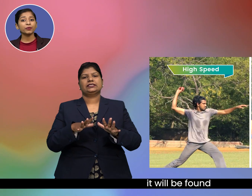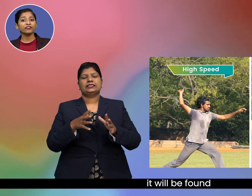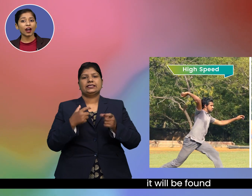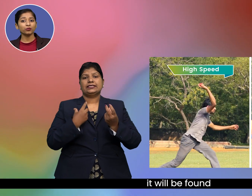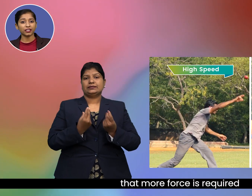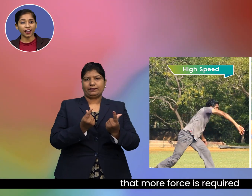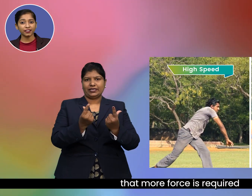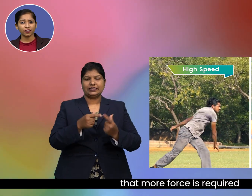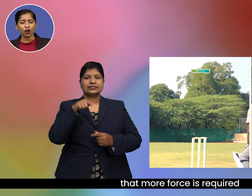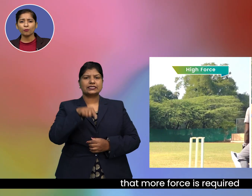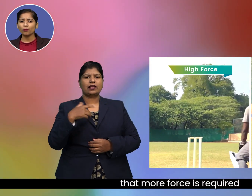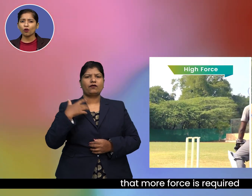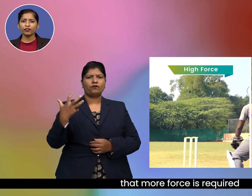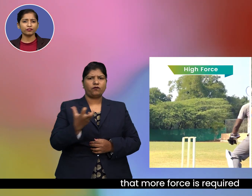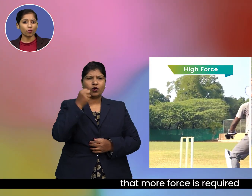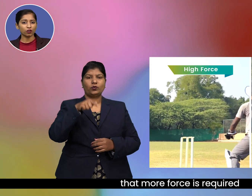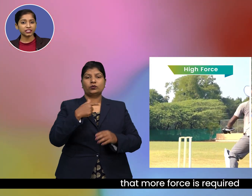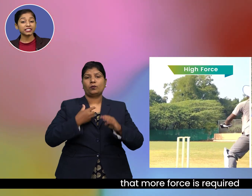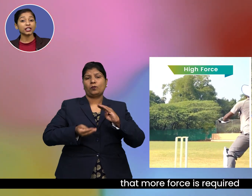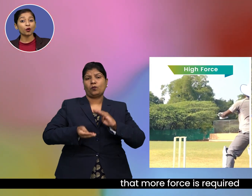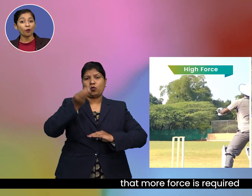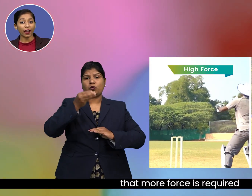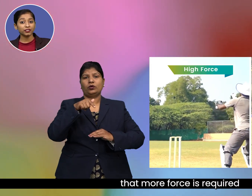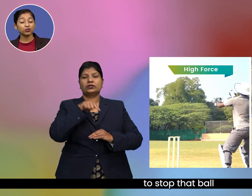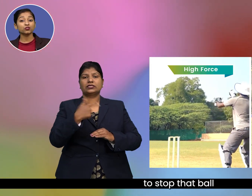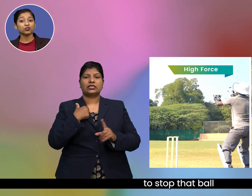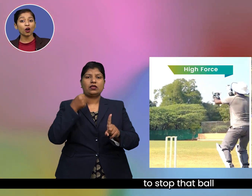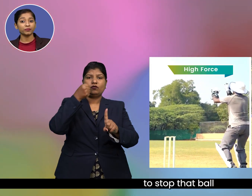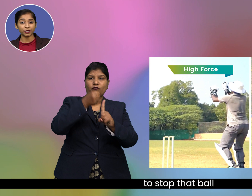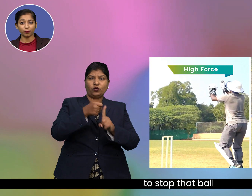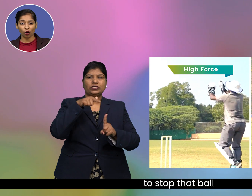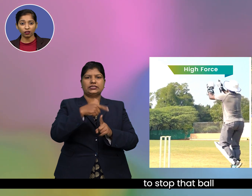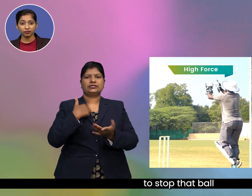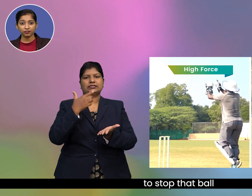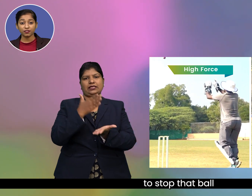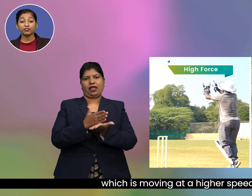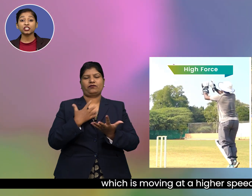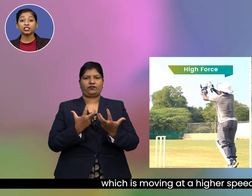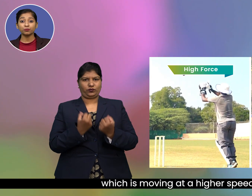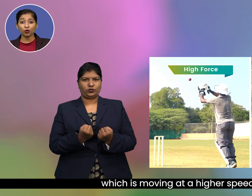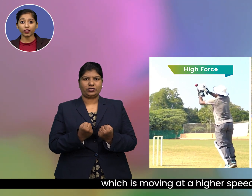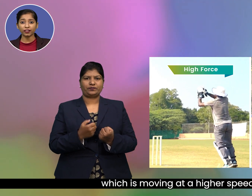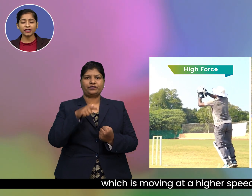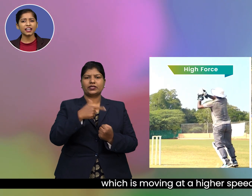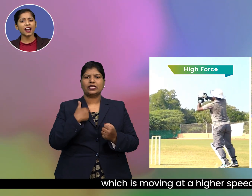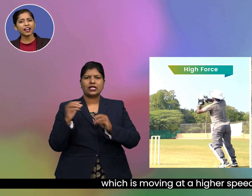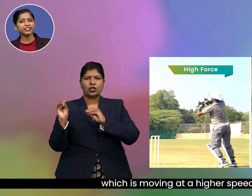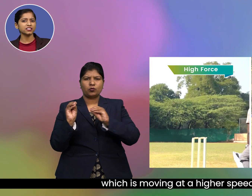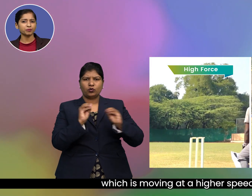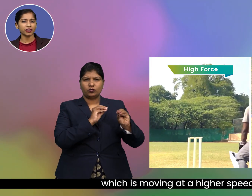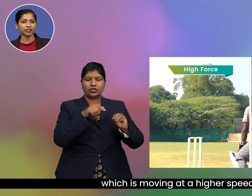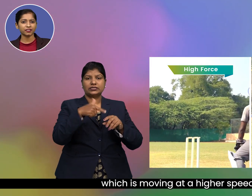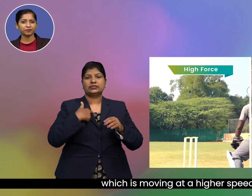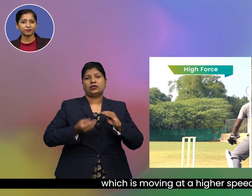it will be found that more force is required to stop that ball which is moving at a